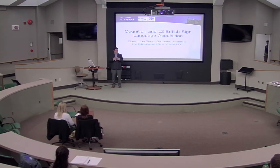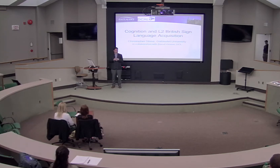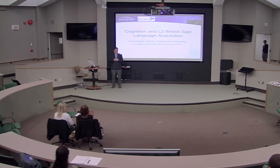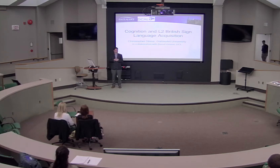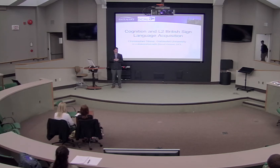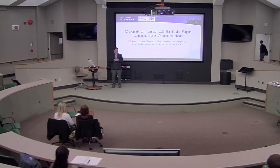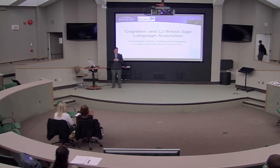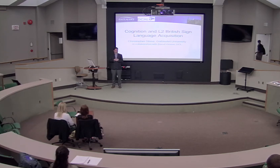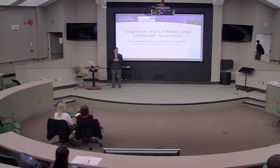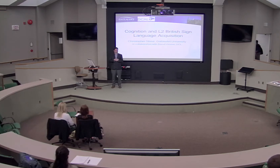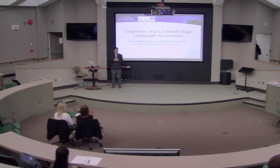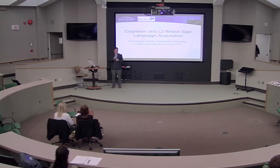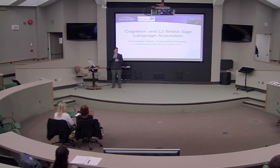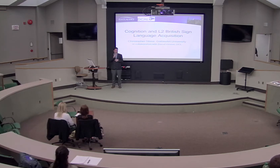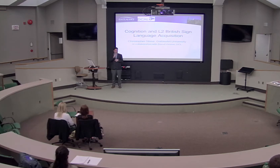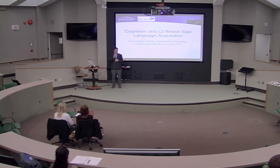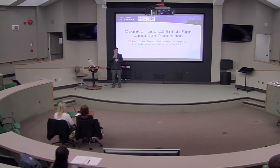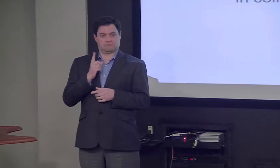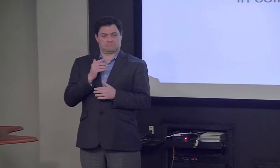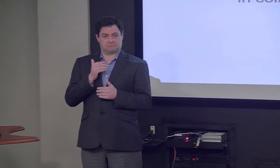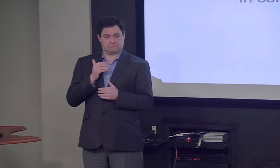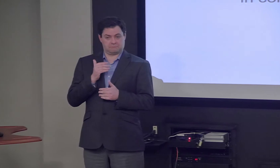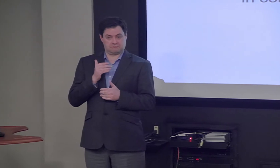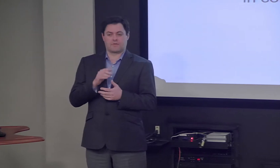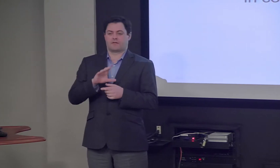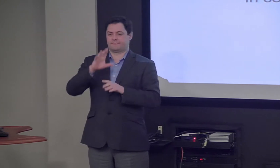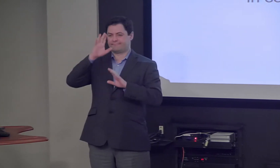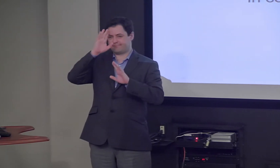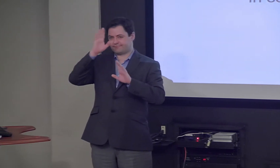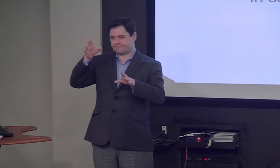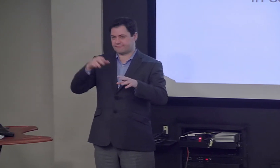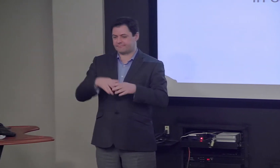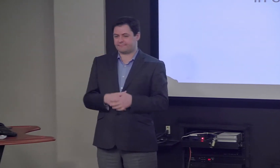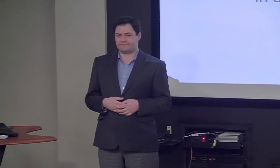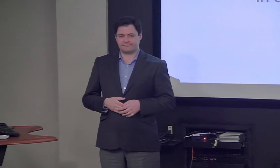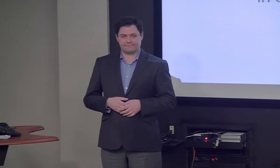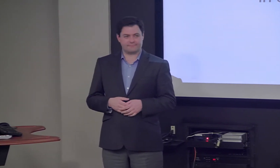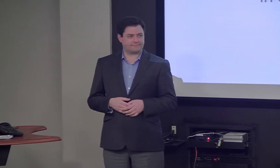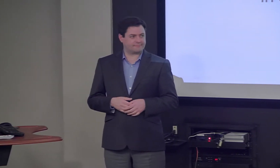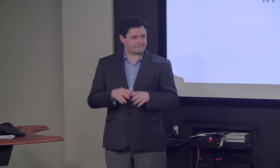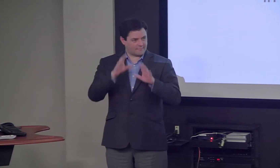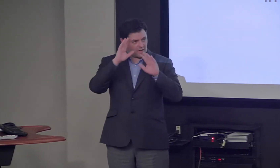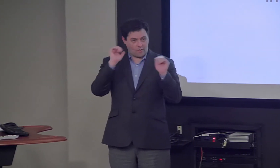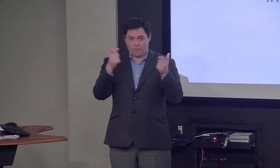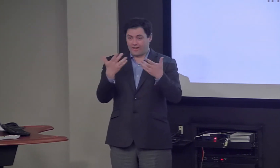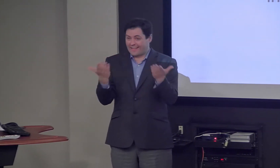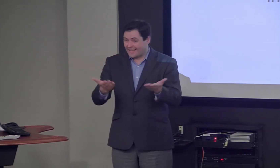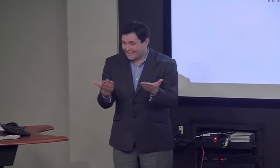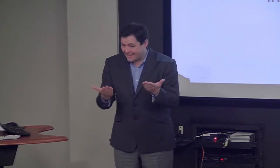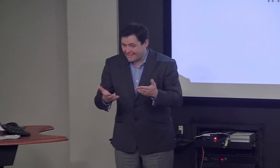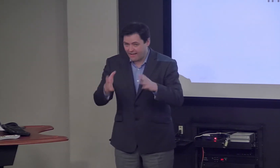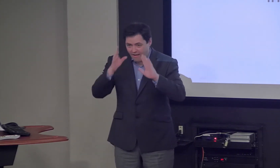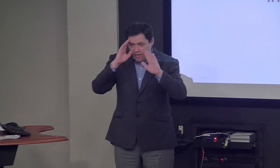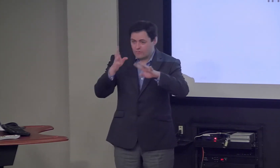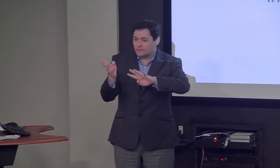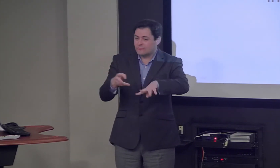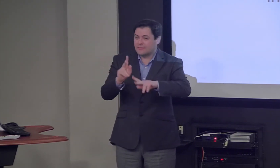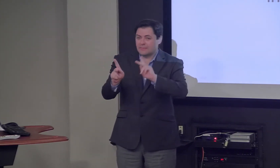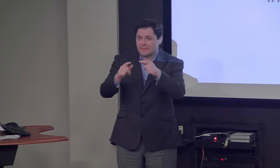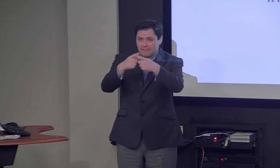Are we set to begin? I'm getting the signal that I need to wait. I guess we're ready. Hello, everyone. Hello, everyone who's here in the